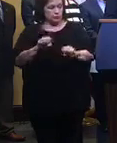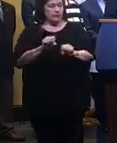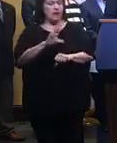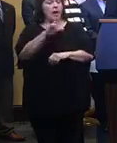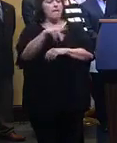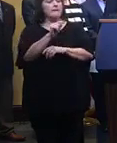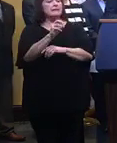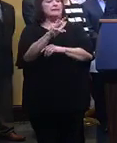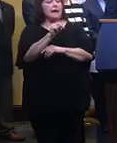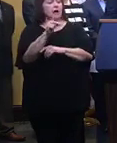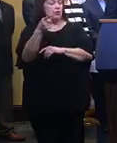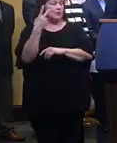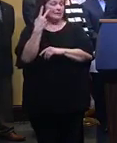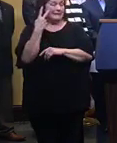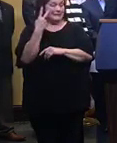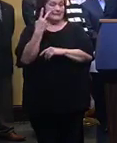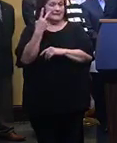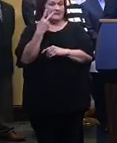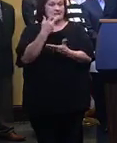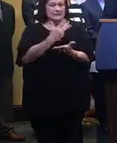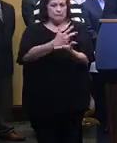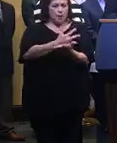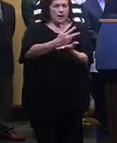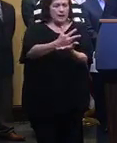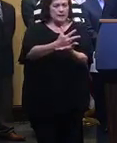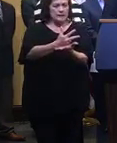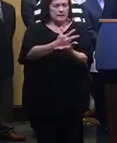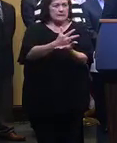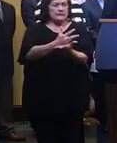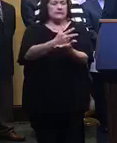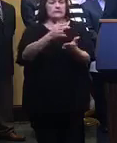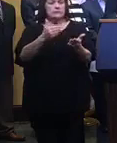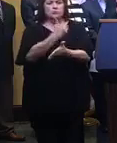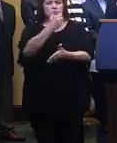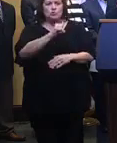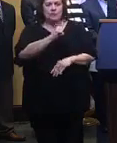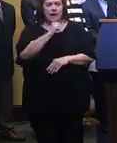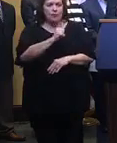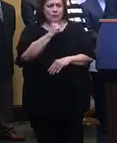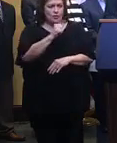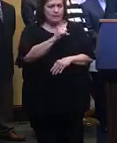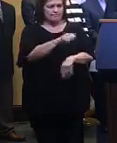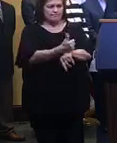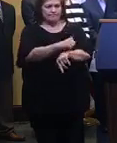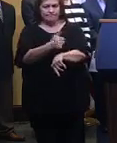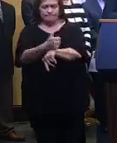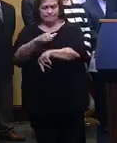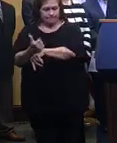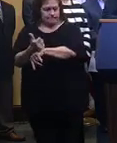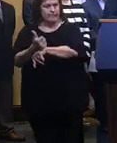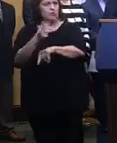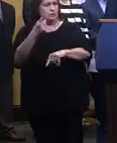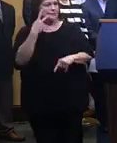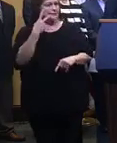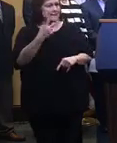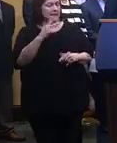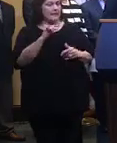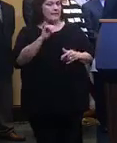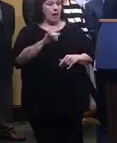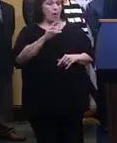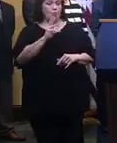Uptown is a good example. You can see some parking, pervious concrete, and the fill that goes with it in a very sophisticated way. The